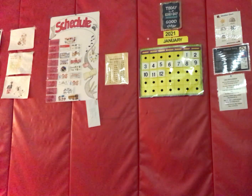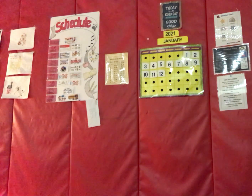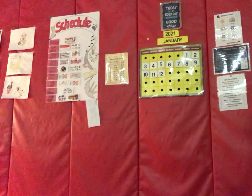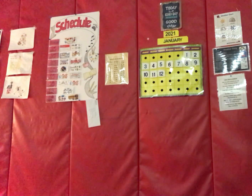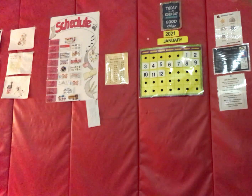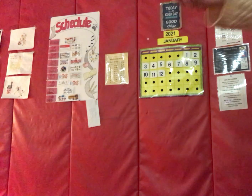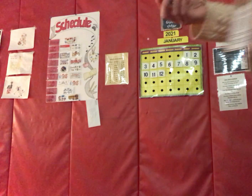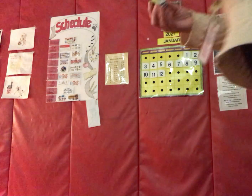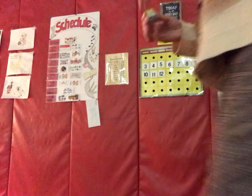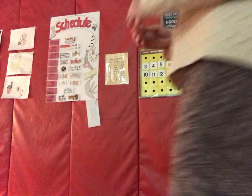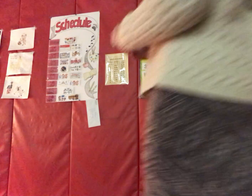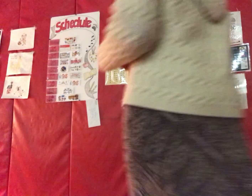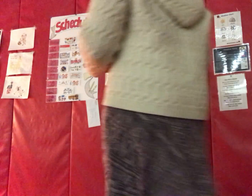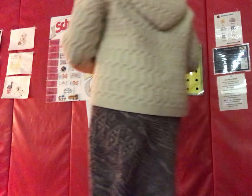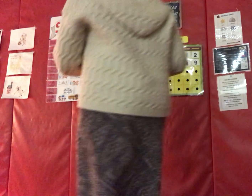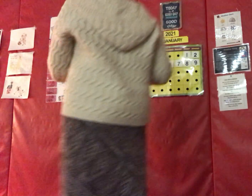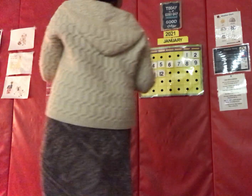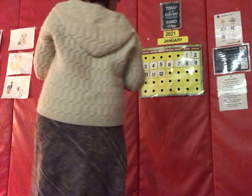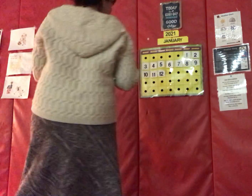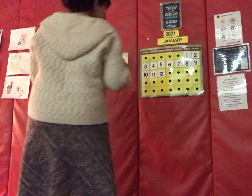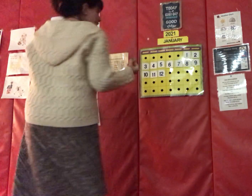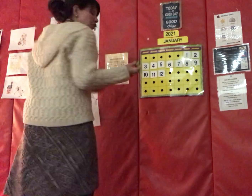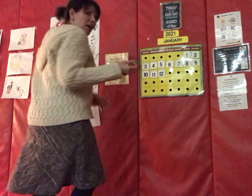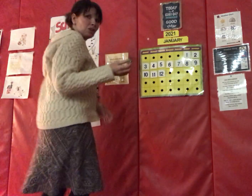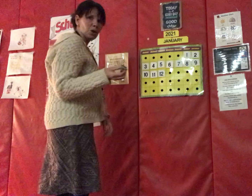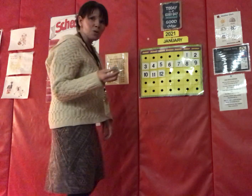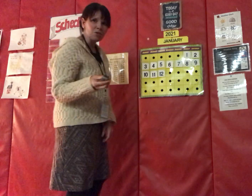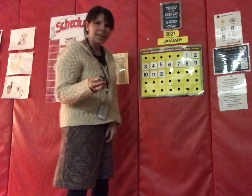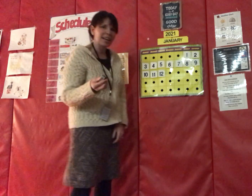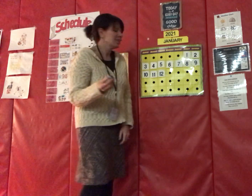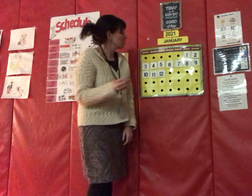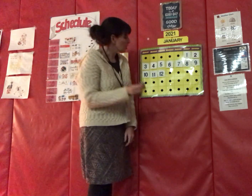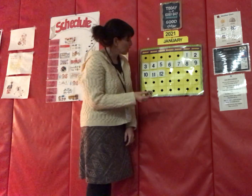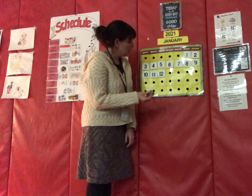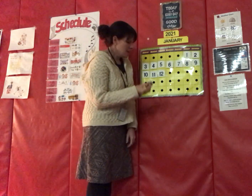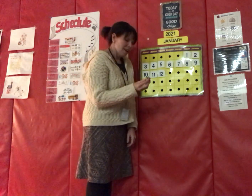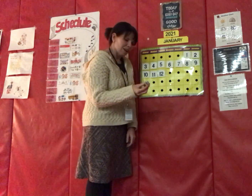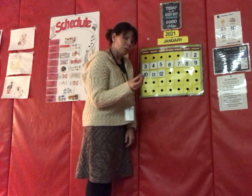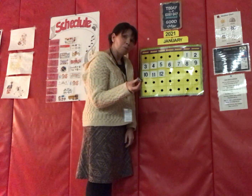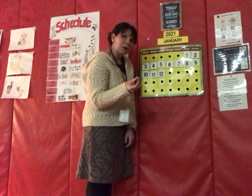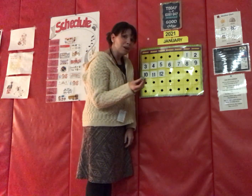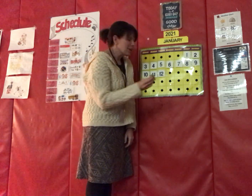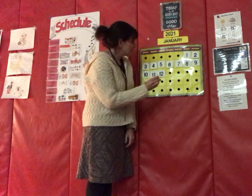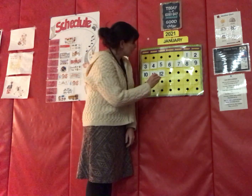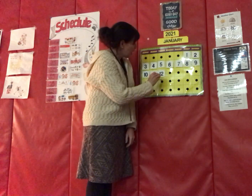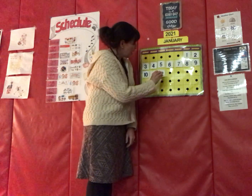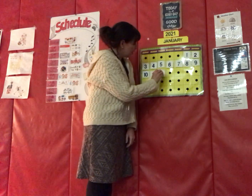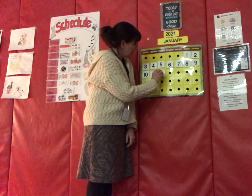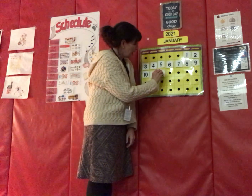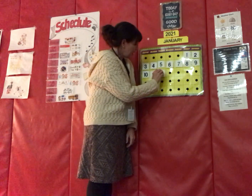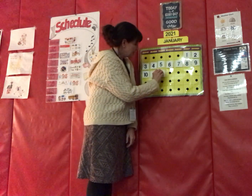cars, don't we? You guys each have your own calendar, and we put our race car on